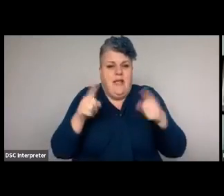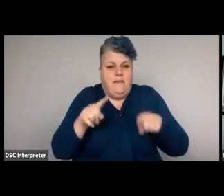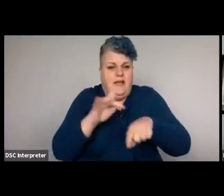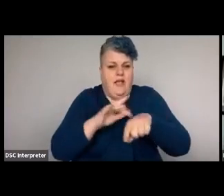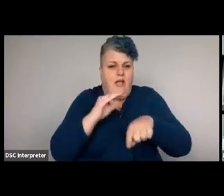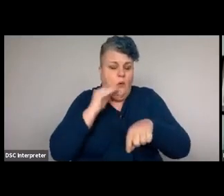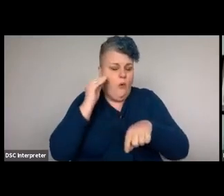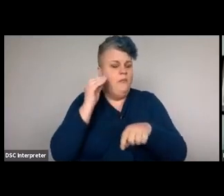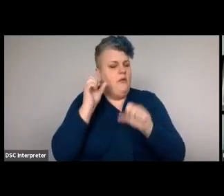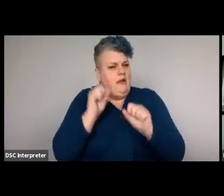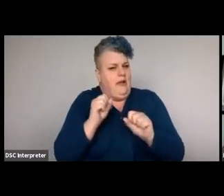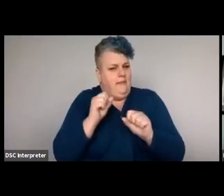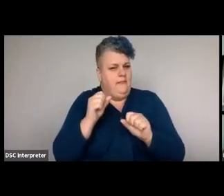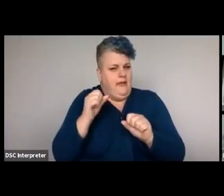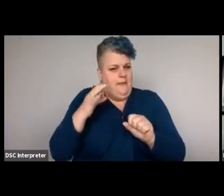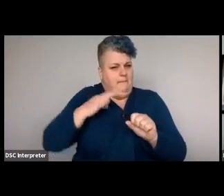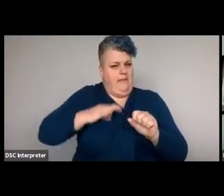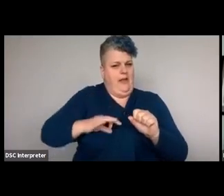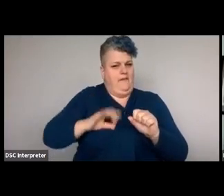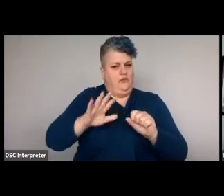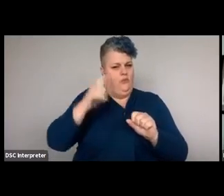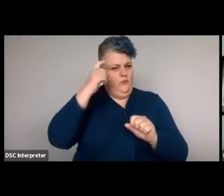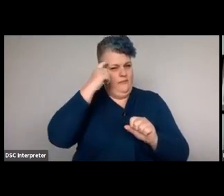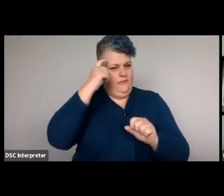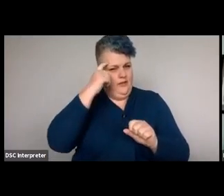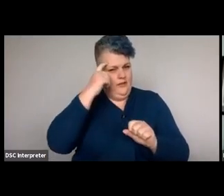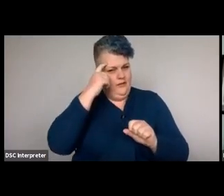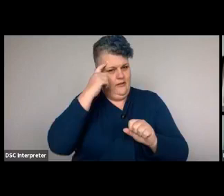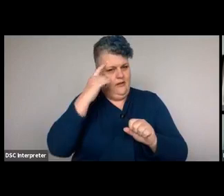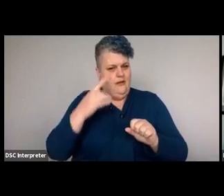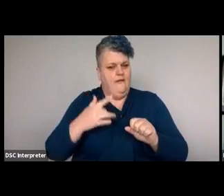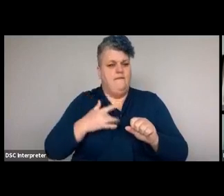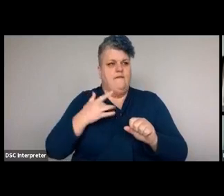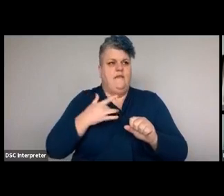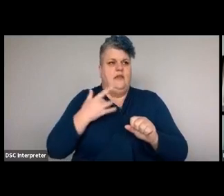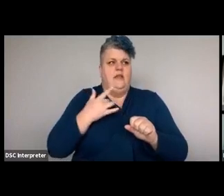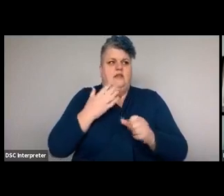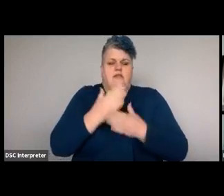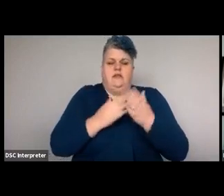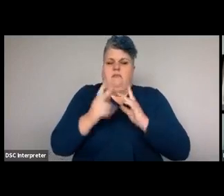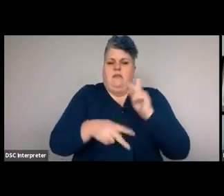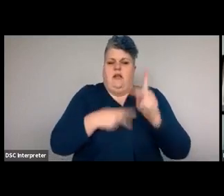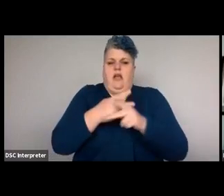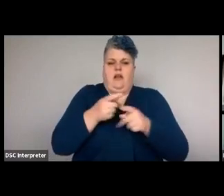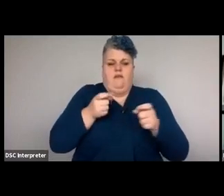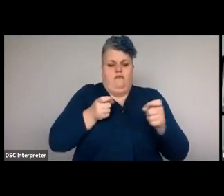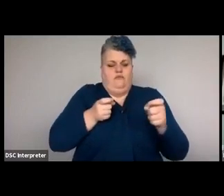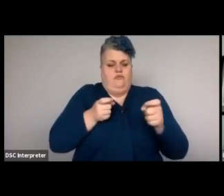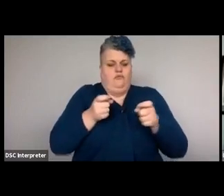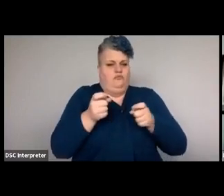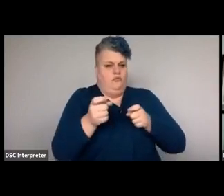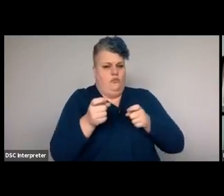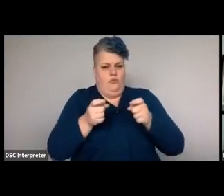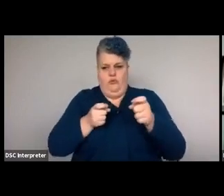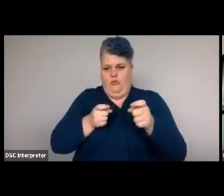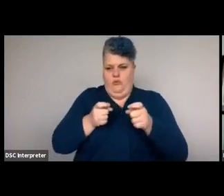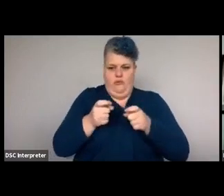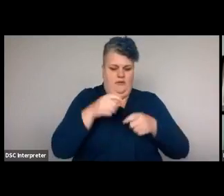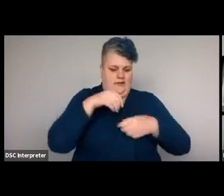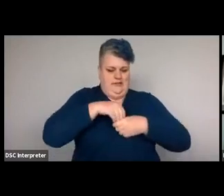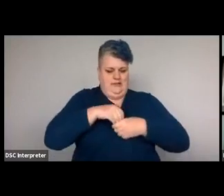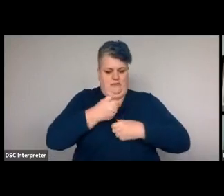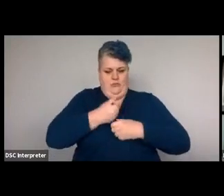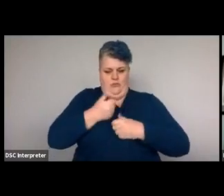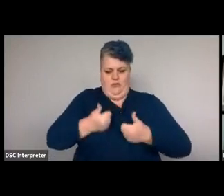psychological benefit to being able to find a sense of control in your life. So even if it's